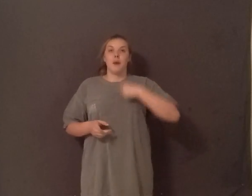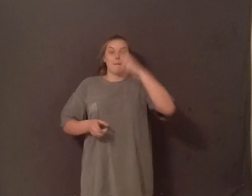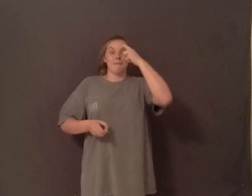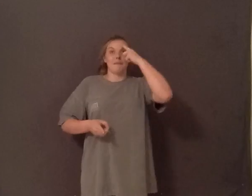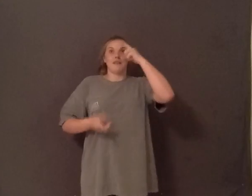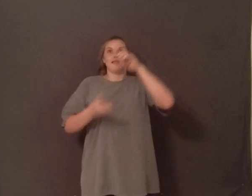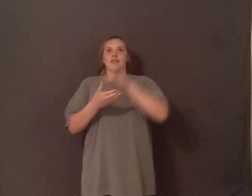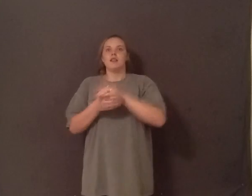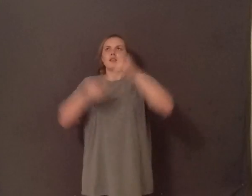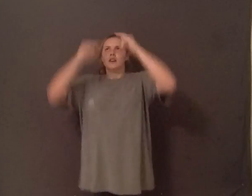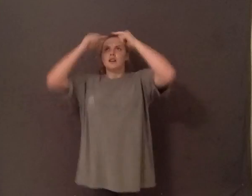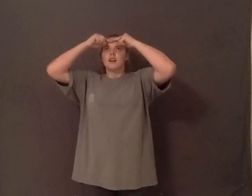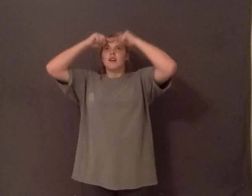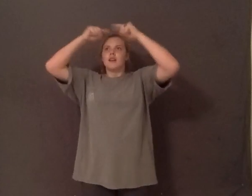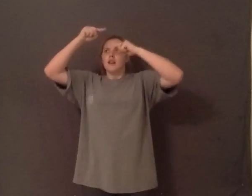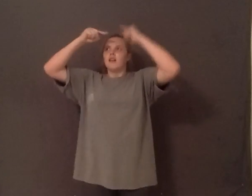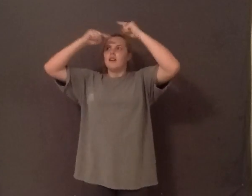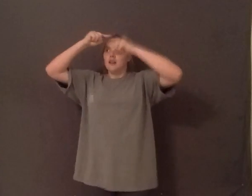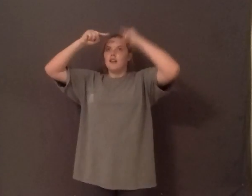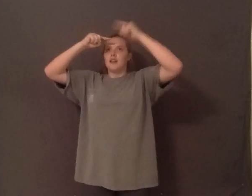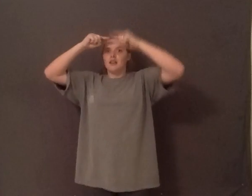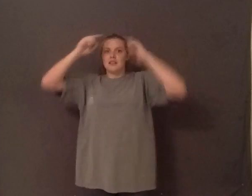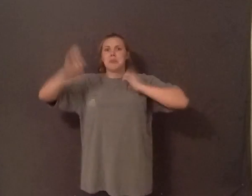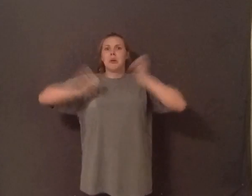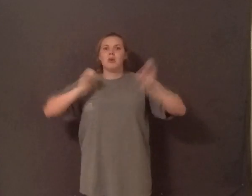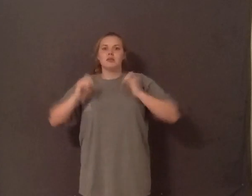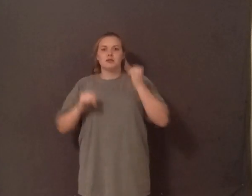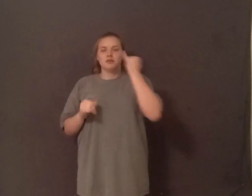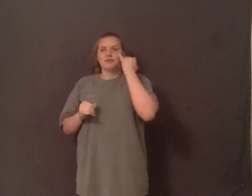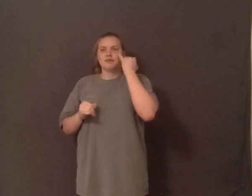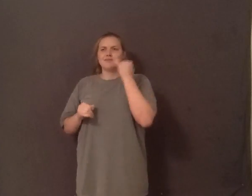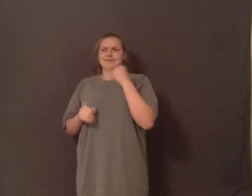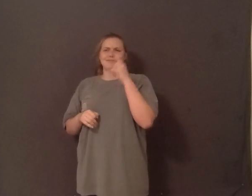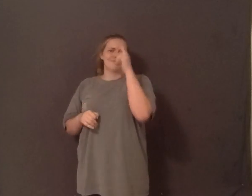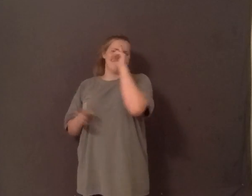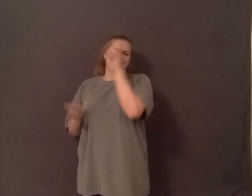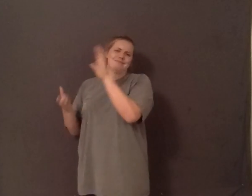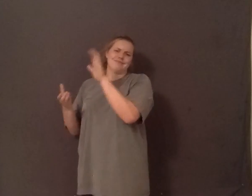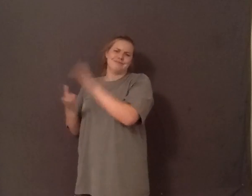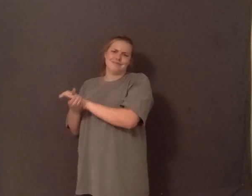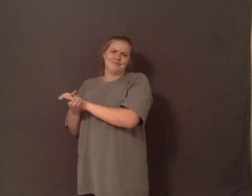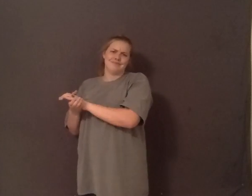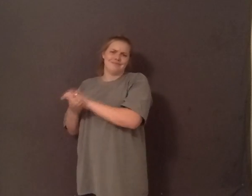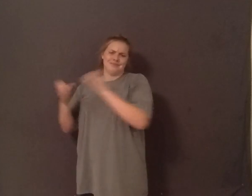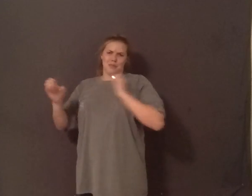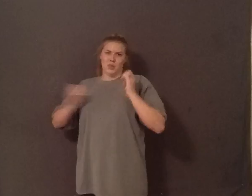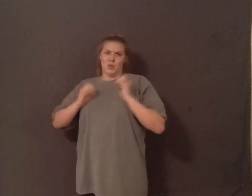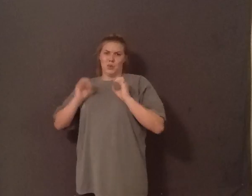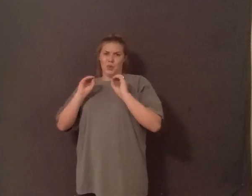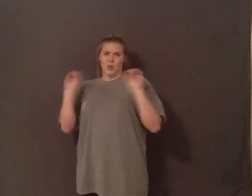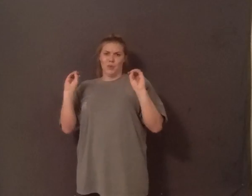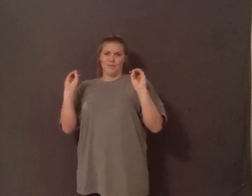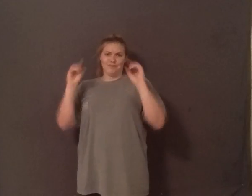create emotions. When you don't believe them, they don't create emotions. So, how do you stop feeling stressed from